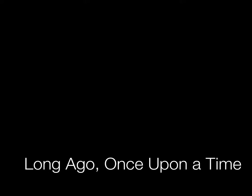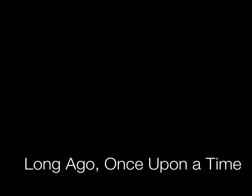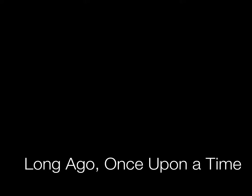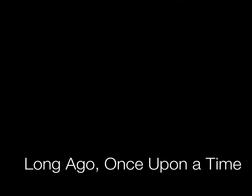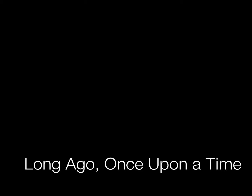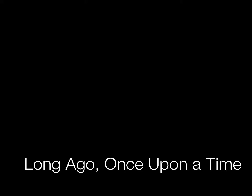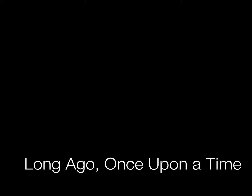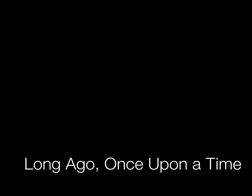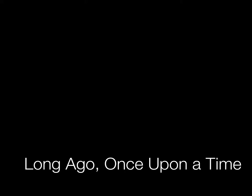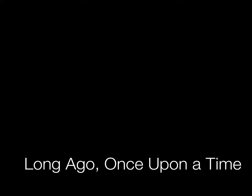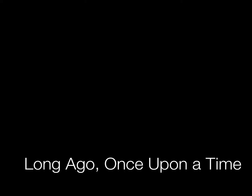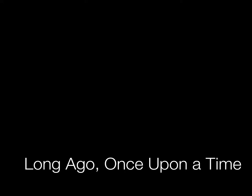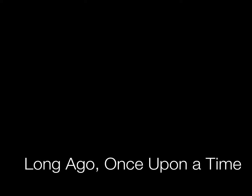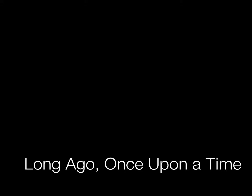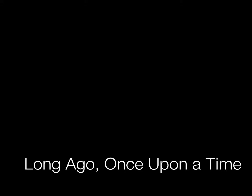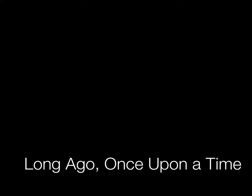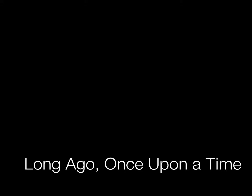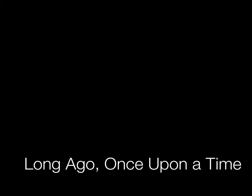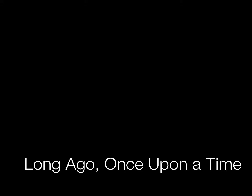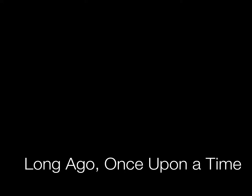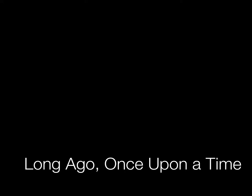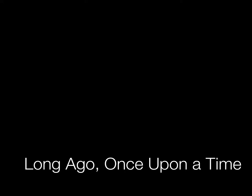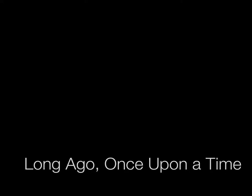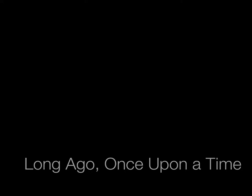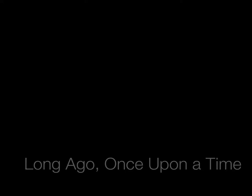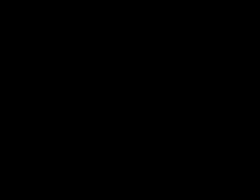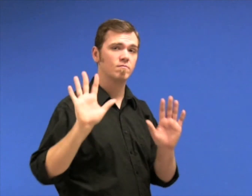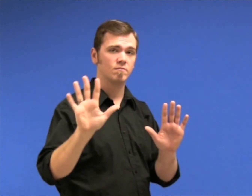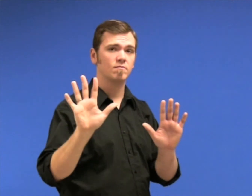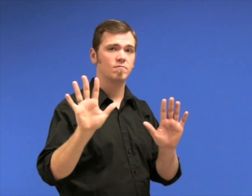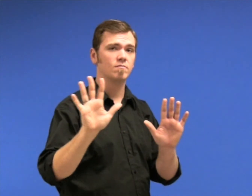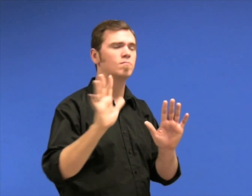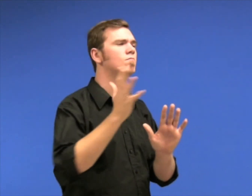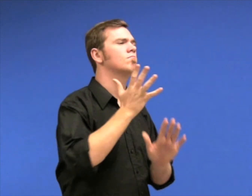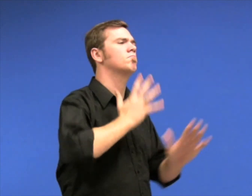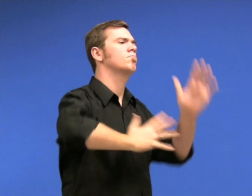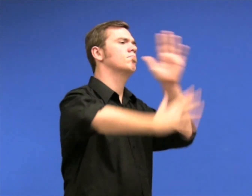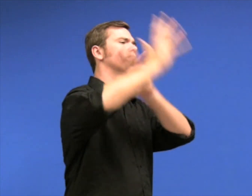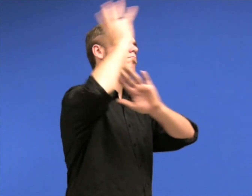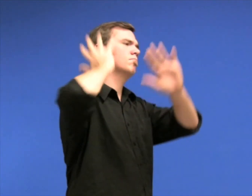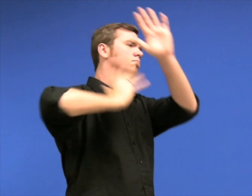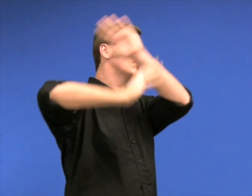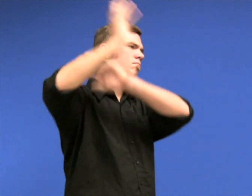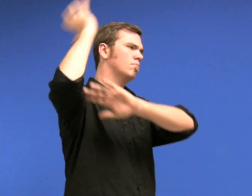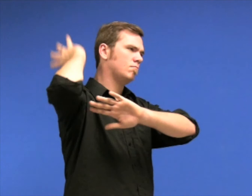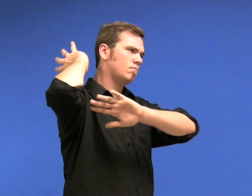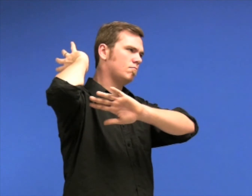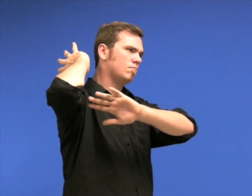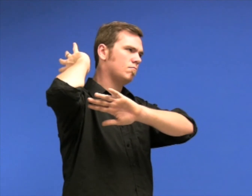All right, now the sign for long ago or once upon a time is long ago.